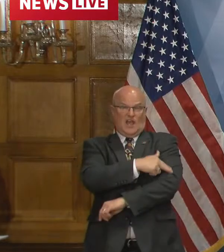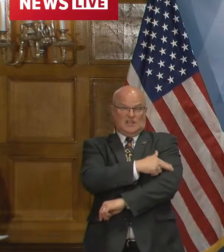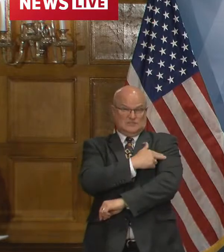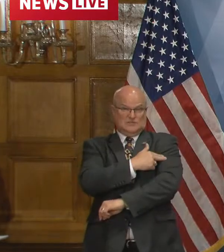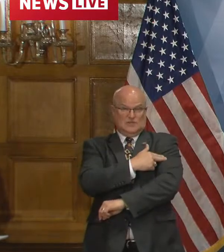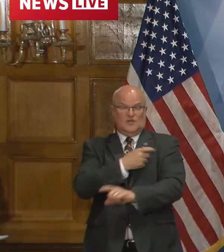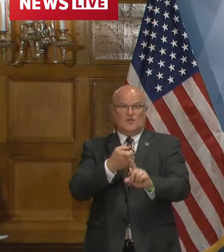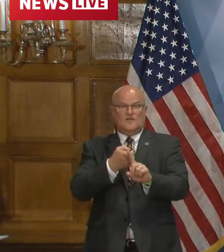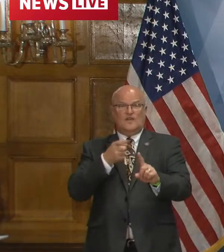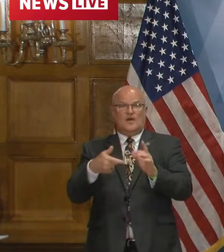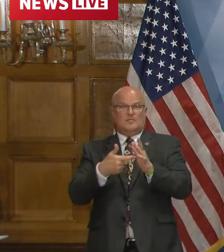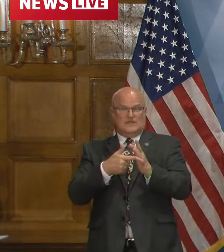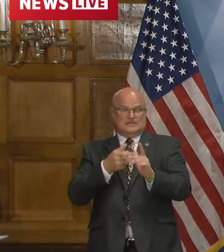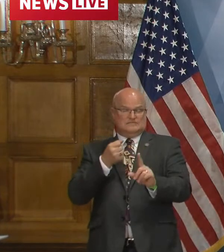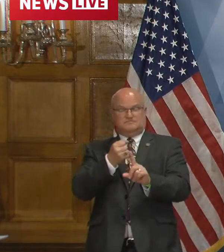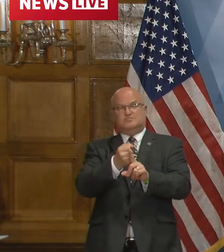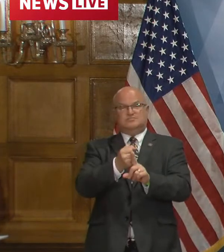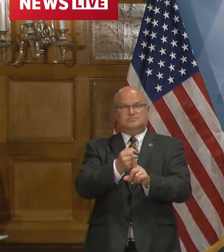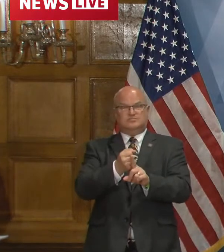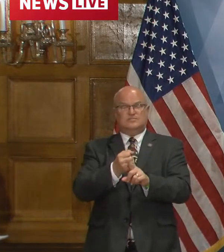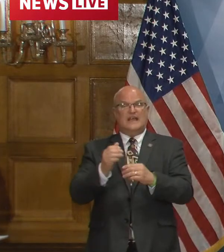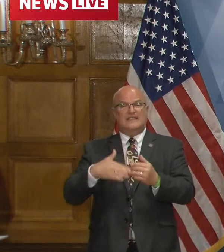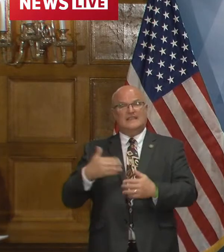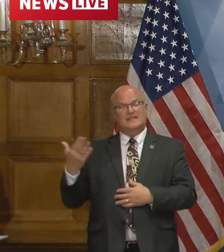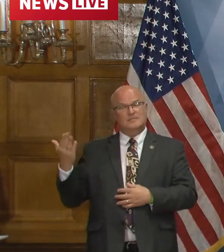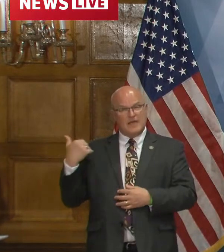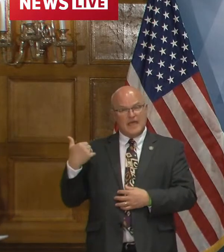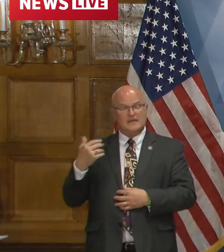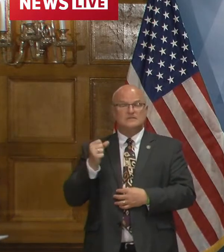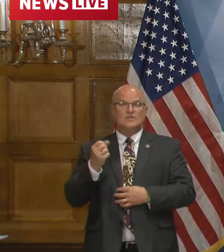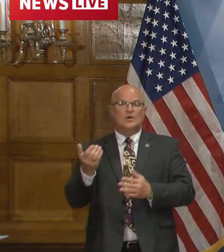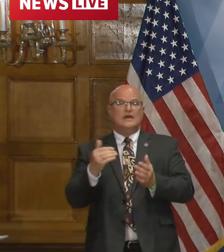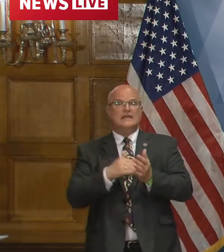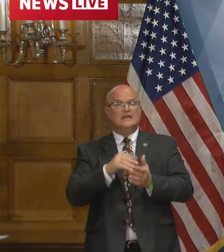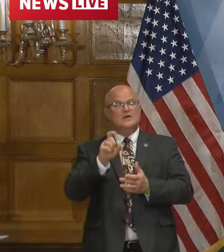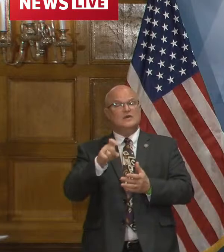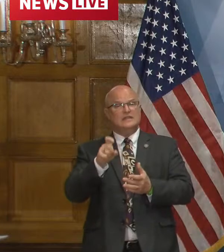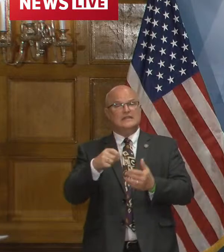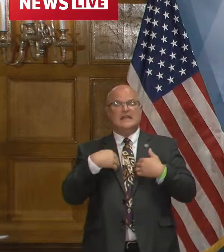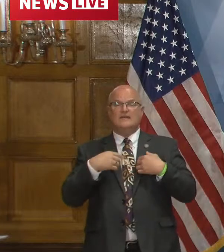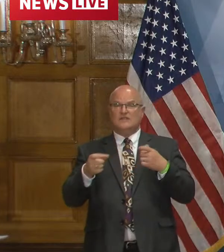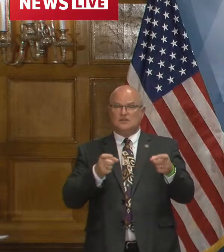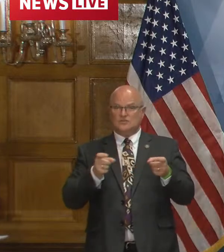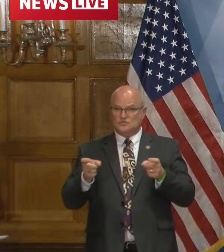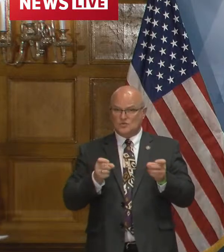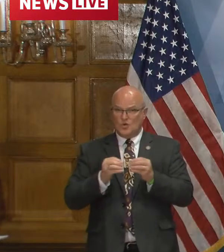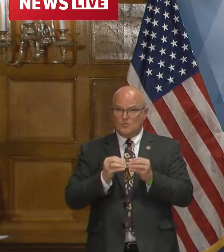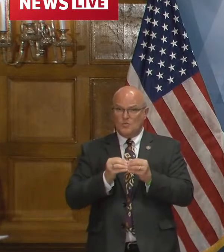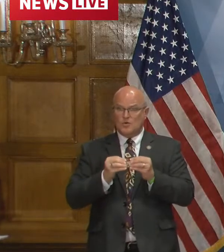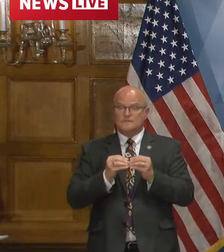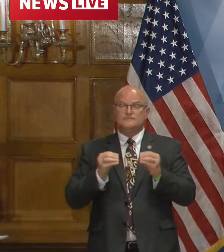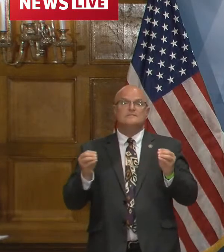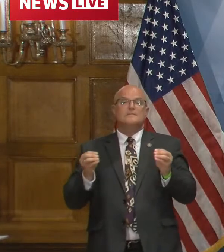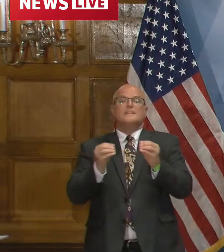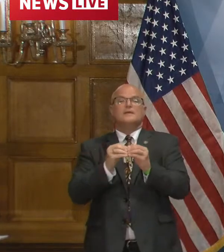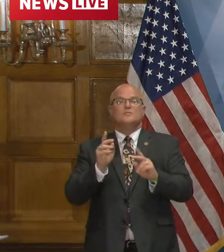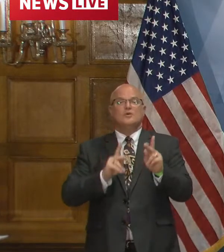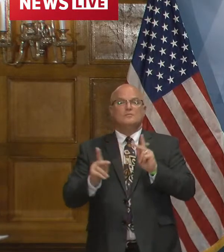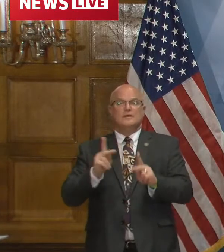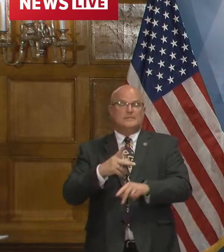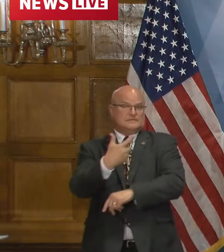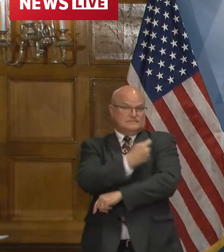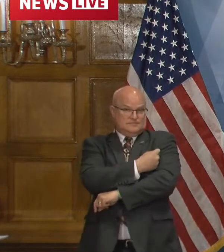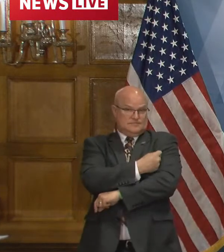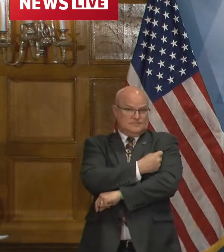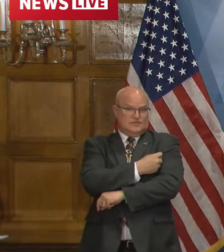hospitalized and with severe disease than we had in the past. So again, we need to bring this under control. The more people that are